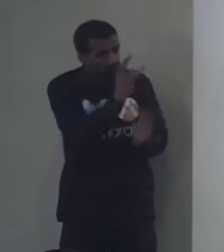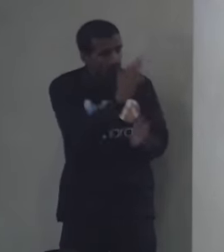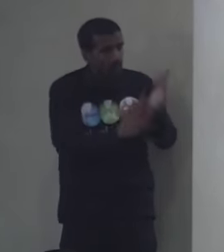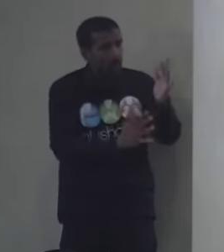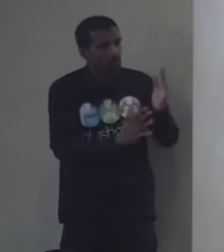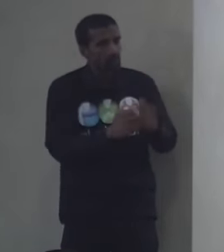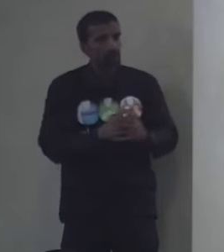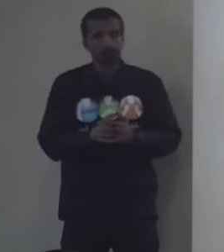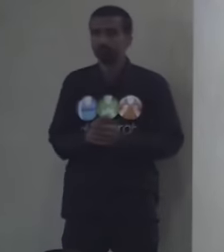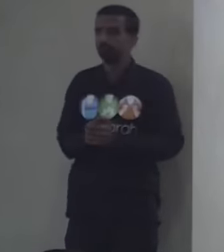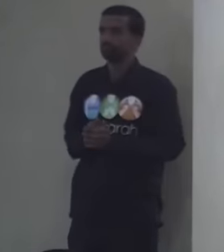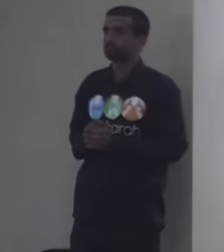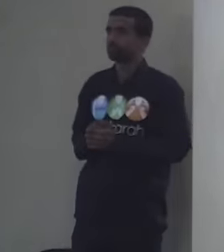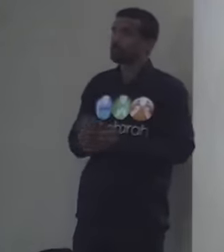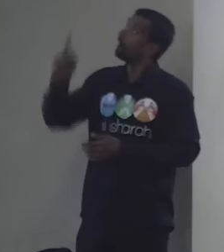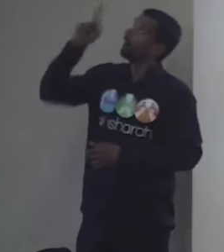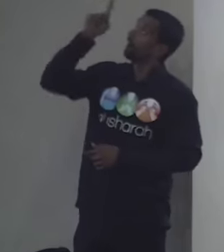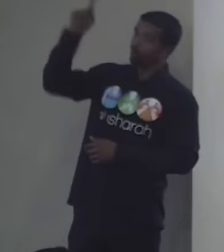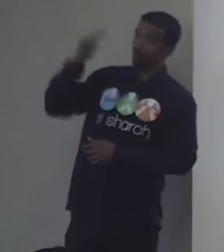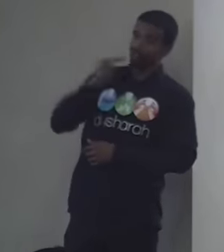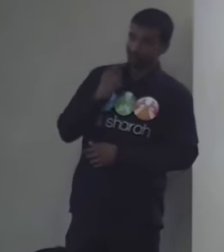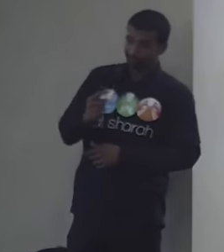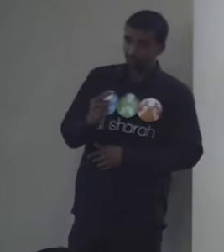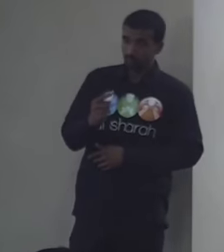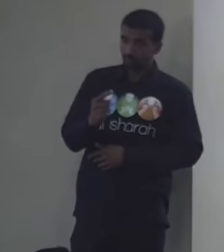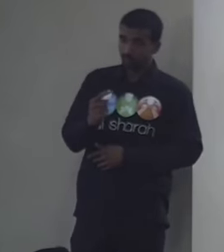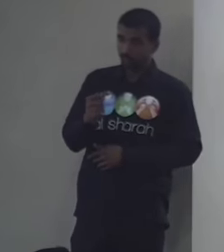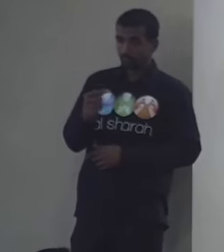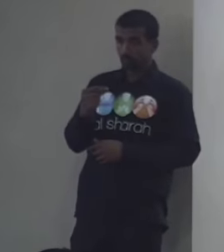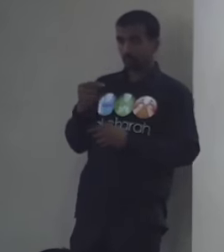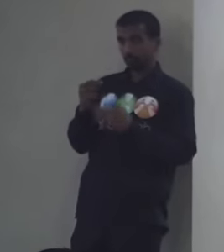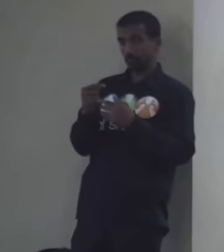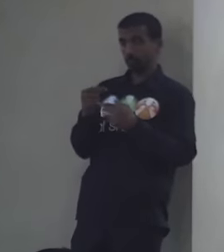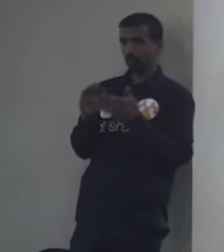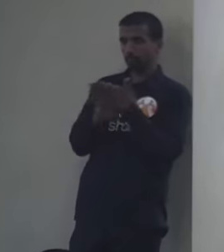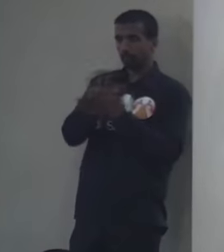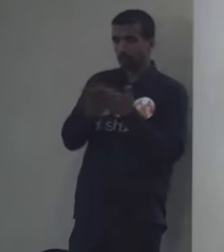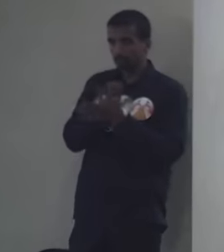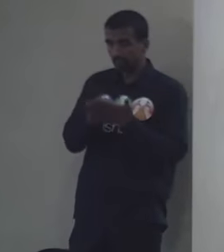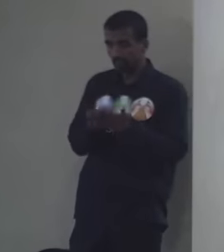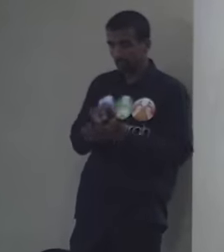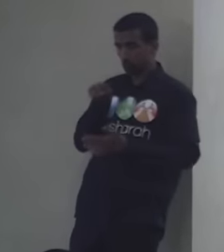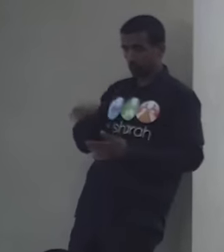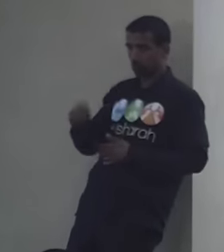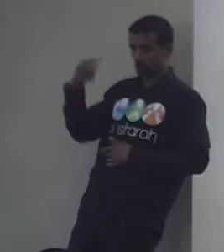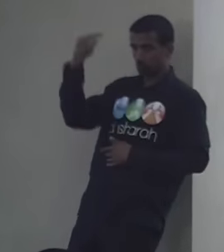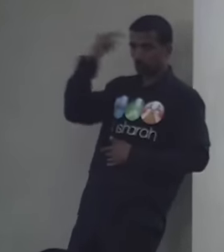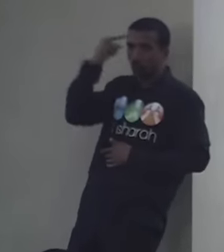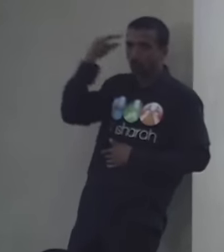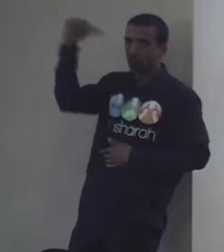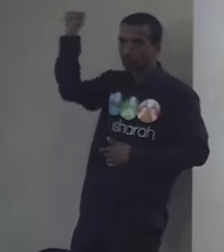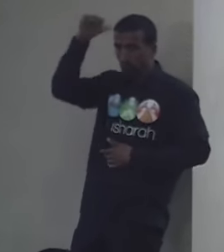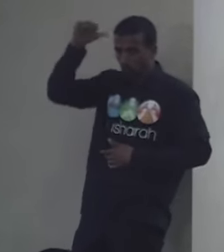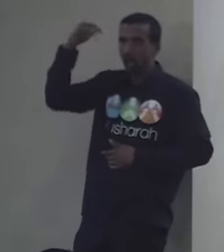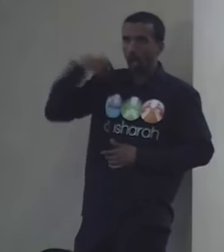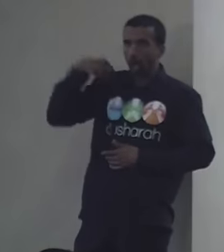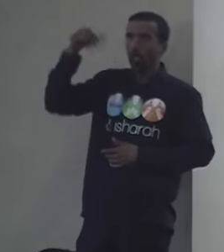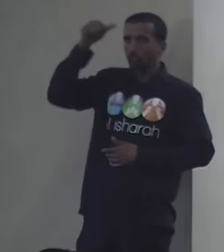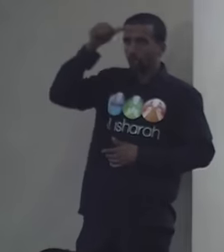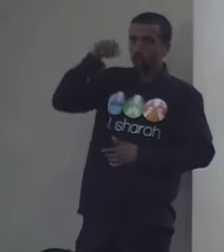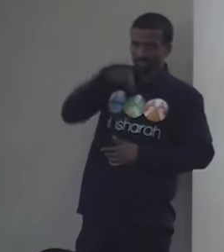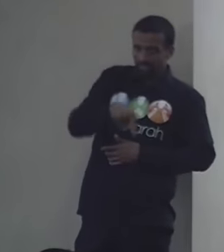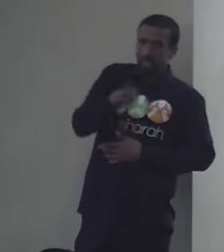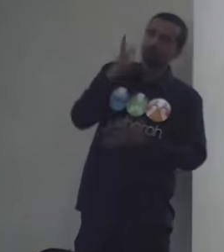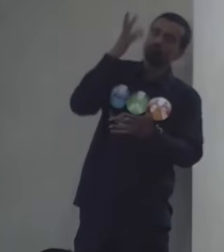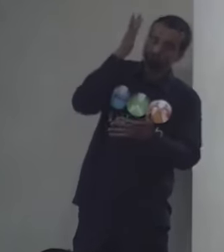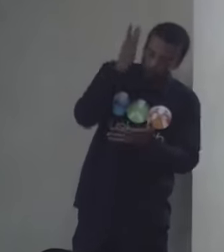of conviction, meaning the eye that leads to conviction. Like, just like the knowledge that leads to conviction. For Arabic students, the idafa,